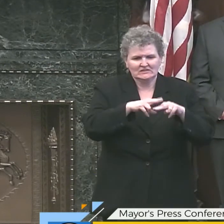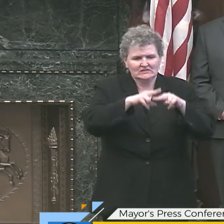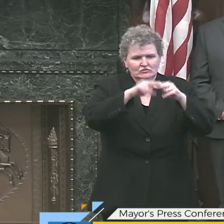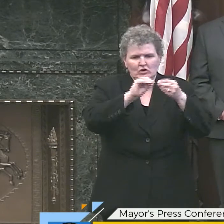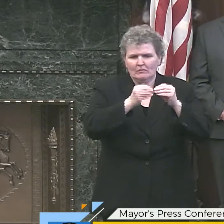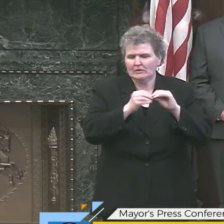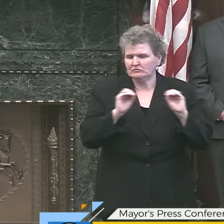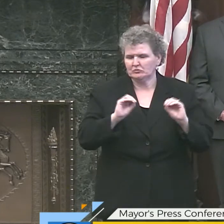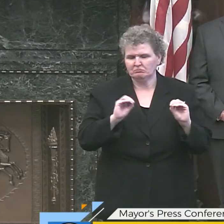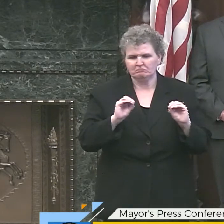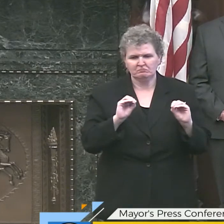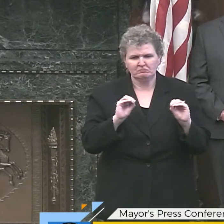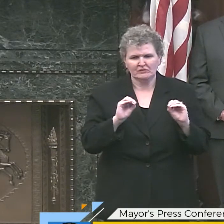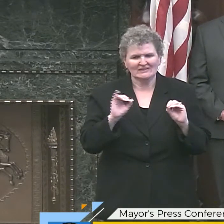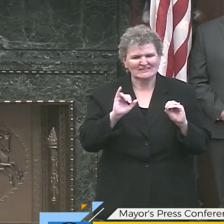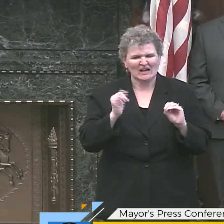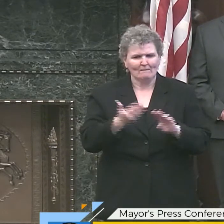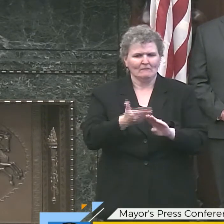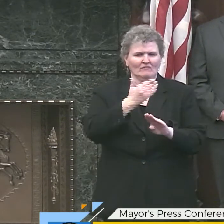Great.